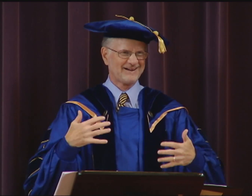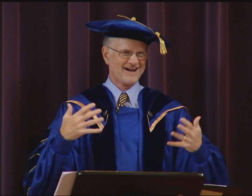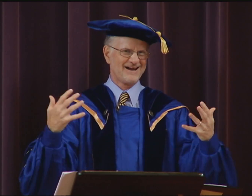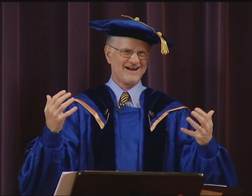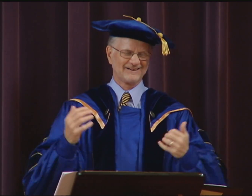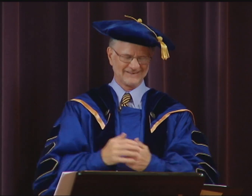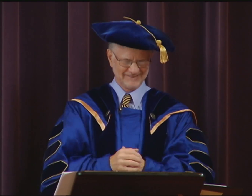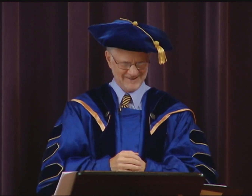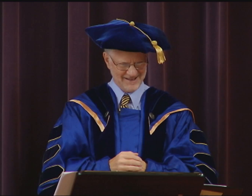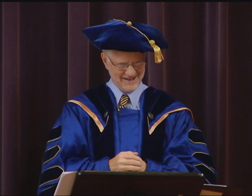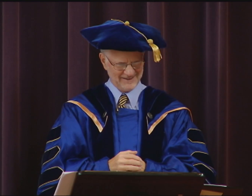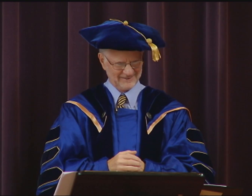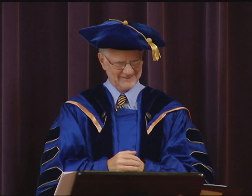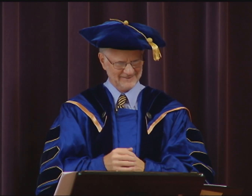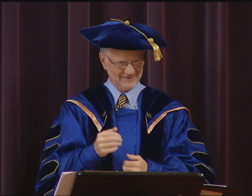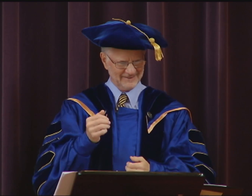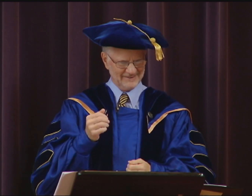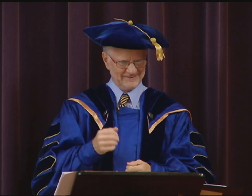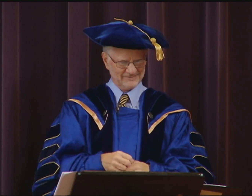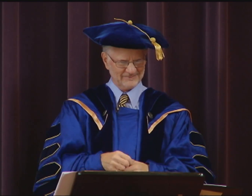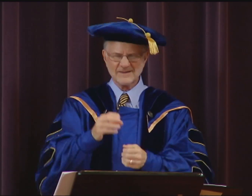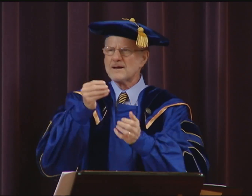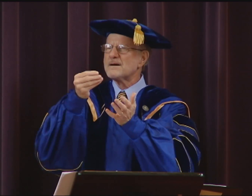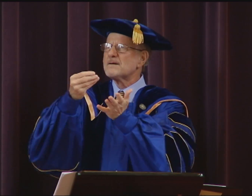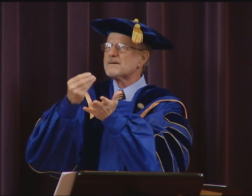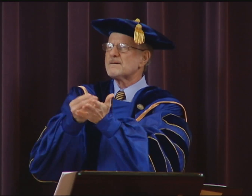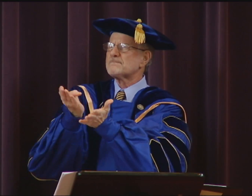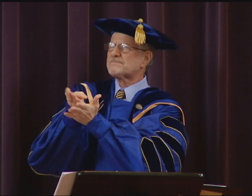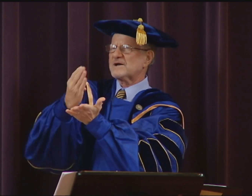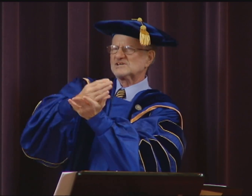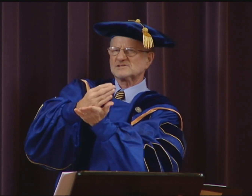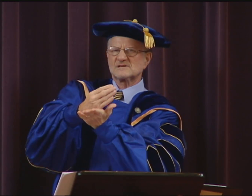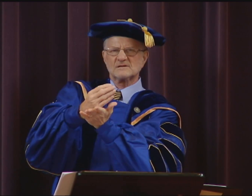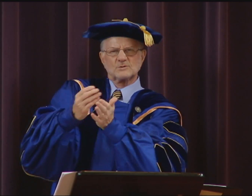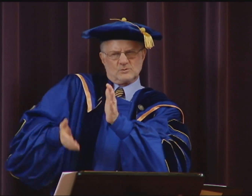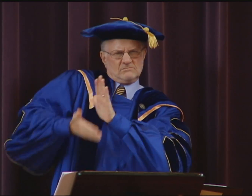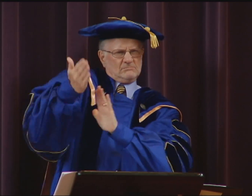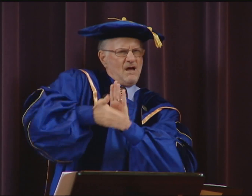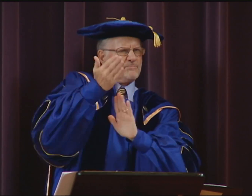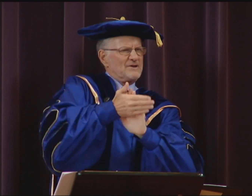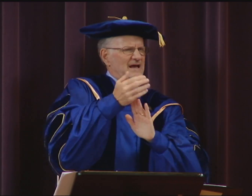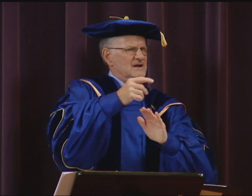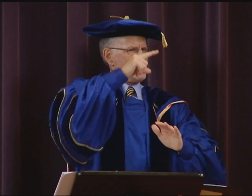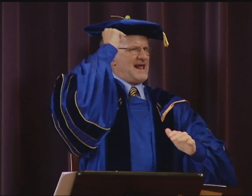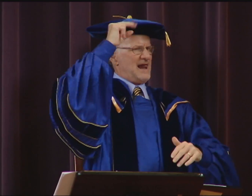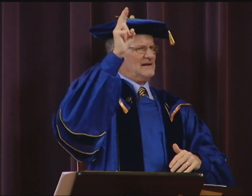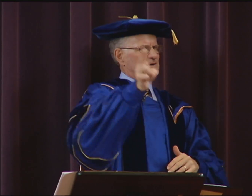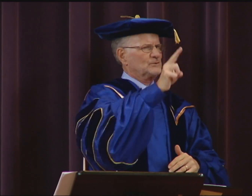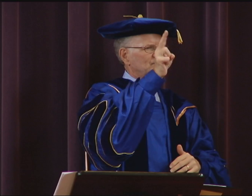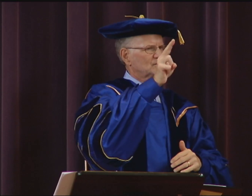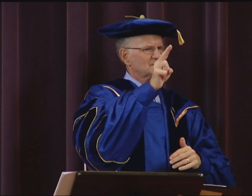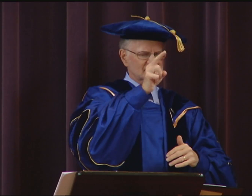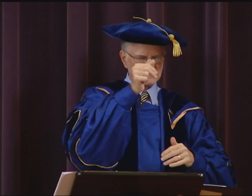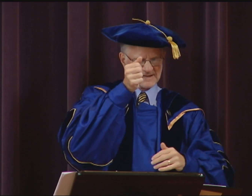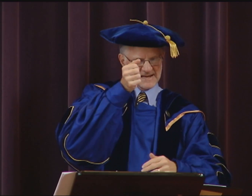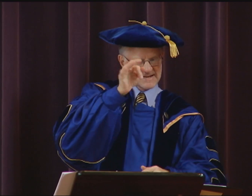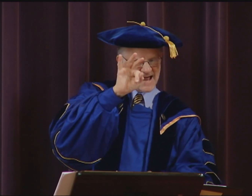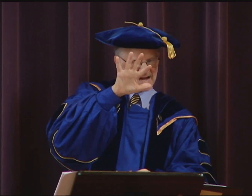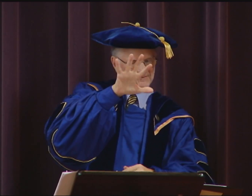That's a lot. the budget to operate Gallaudet University